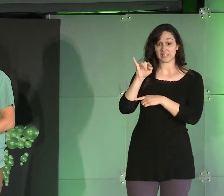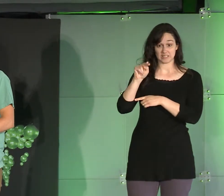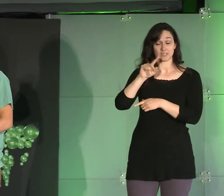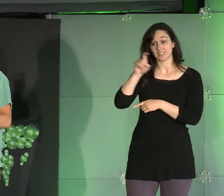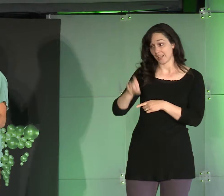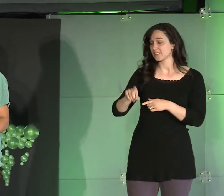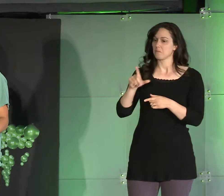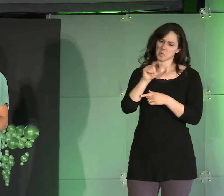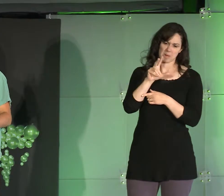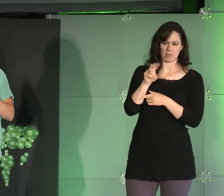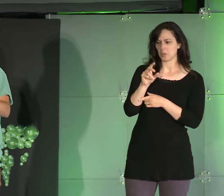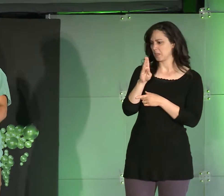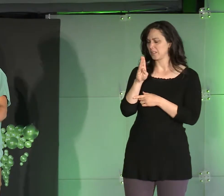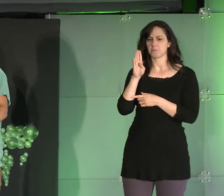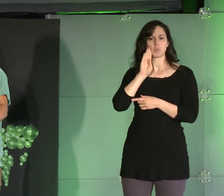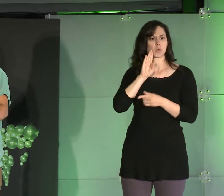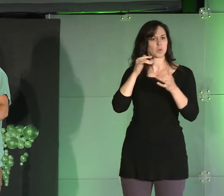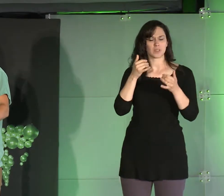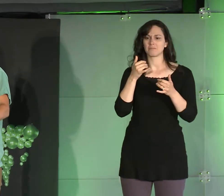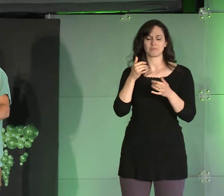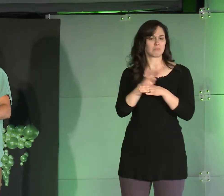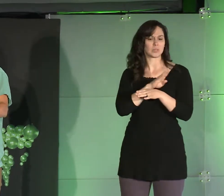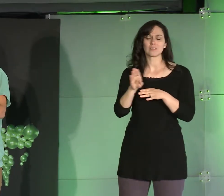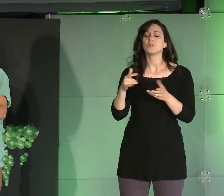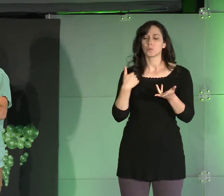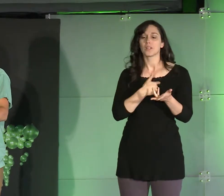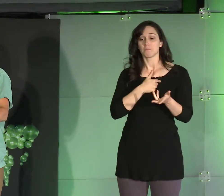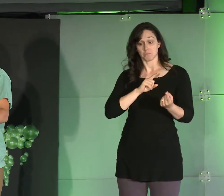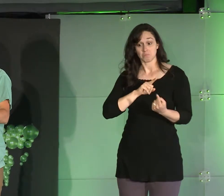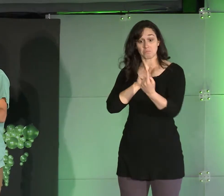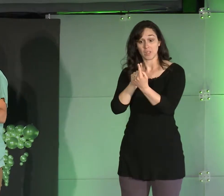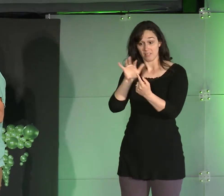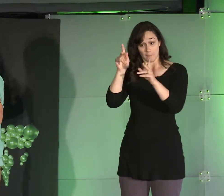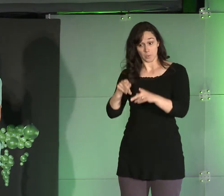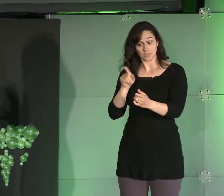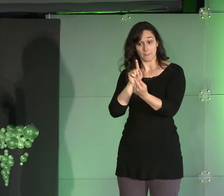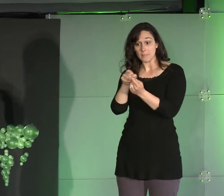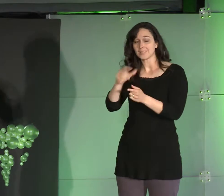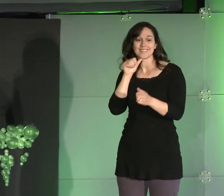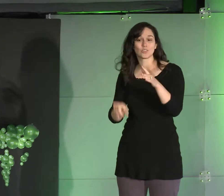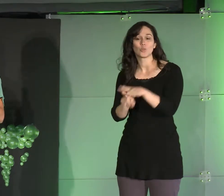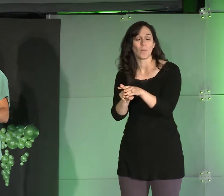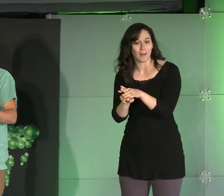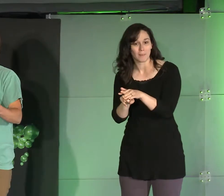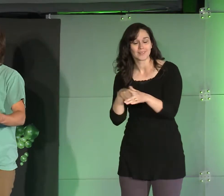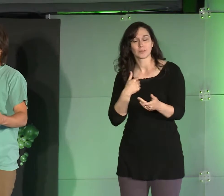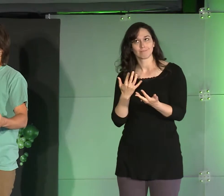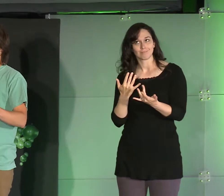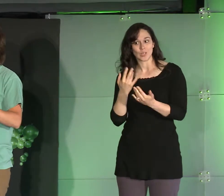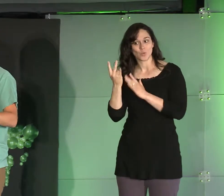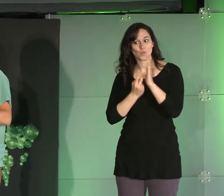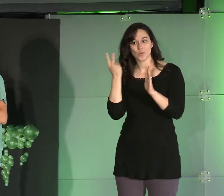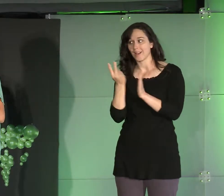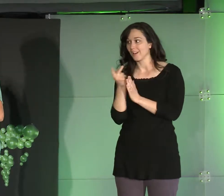30 breweries, only got one response, went to the brewery, and the person that we were meeting with didn't even show up. So we waited there for 2